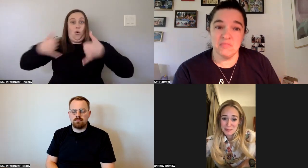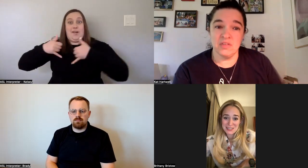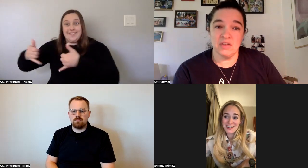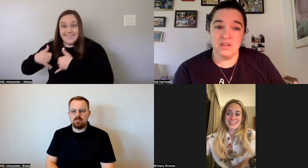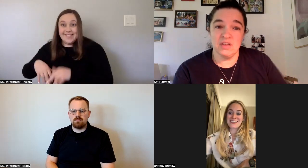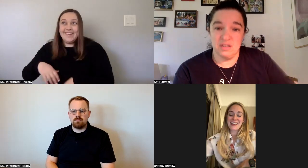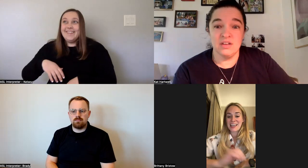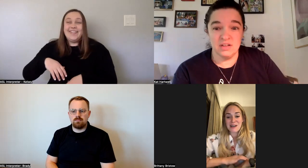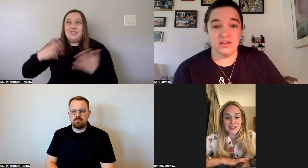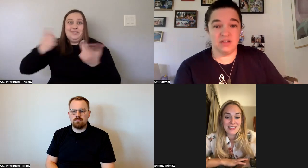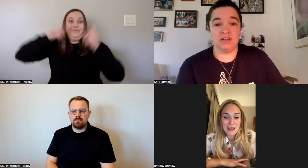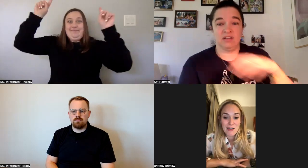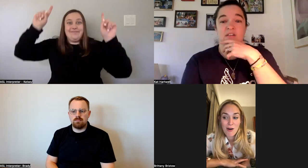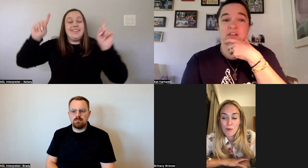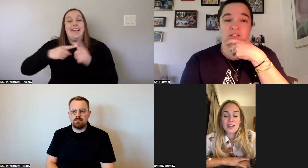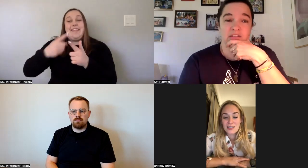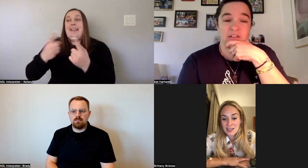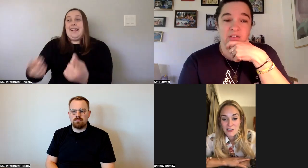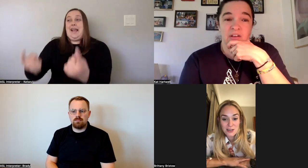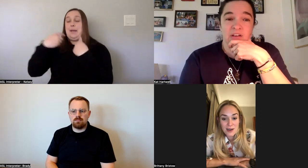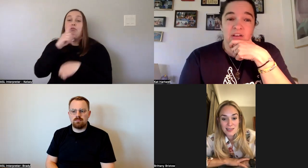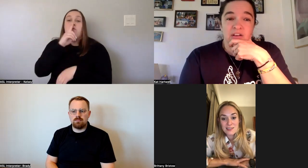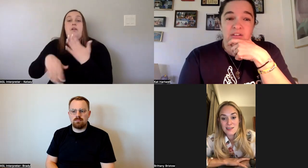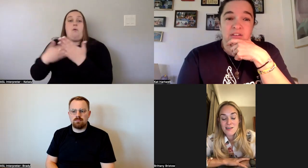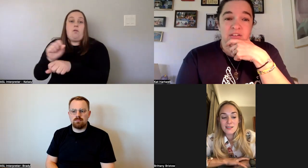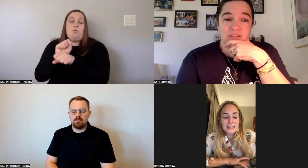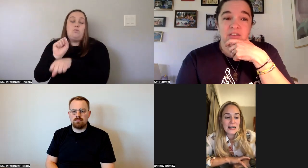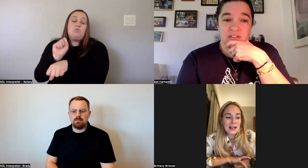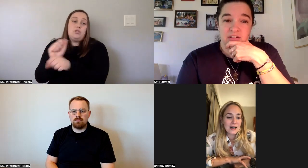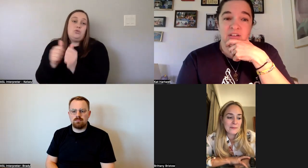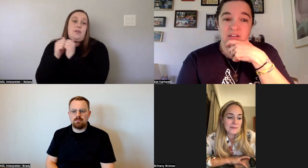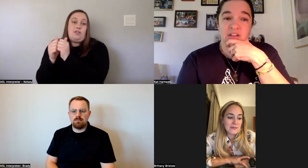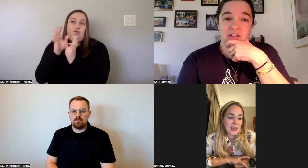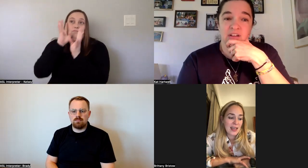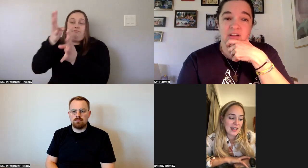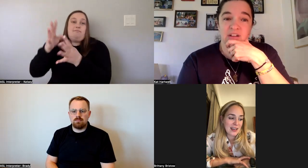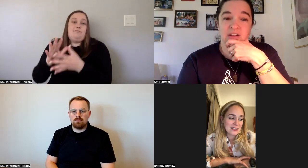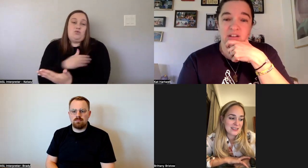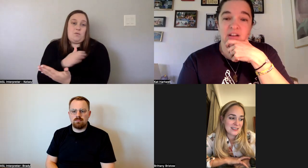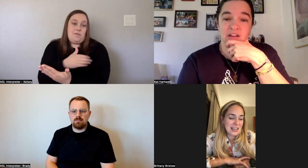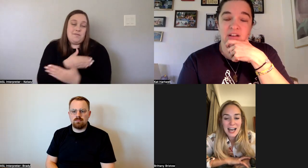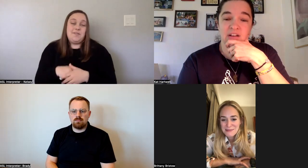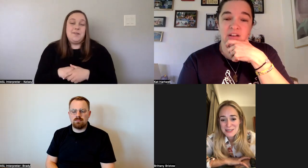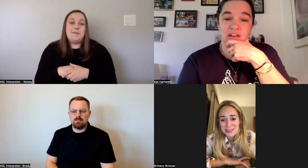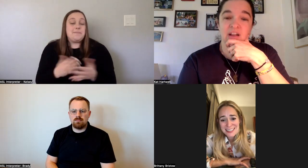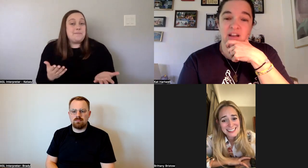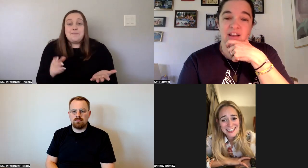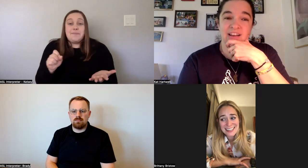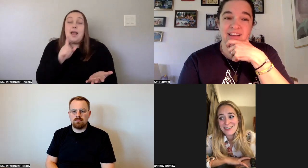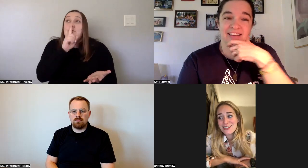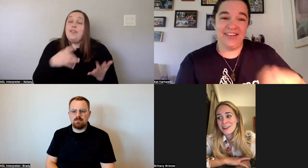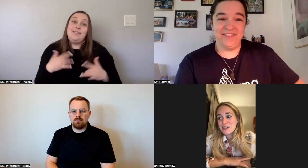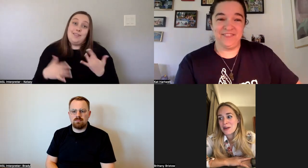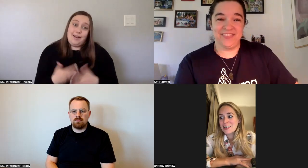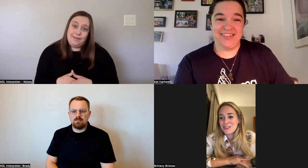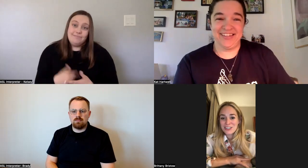being superstars, and they came out and they all worked together to write this song. And yeah, I'm just really excited.